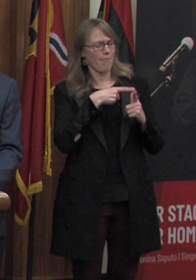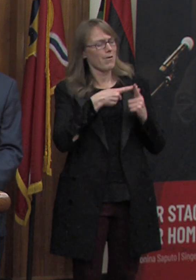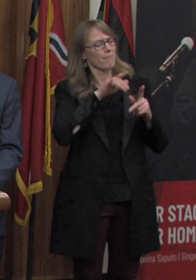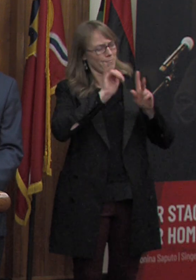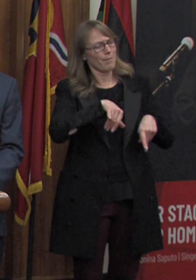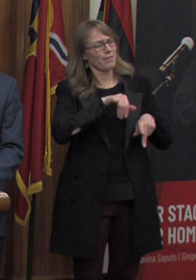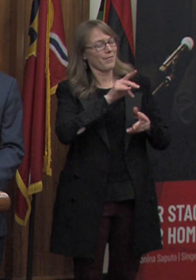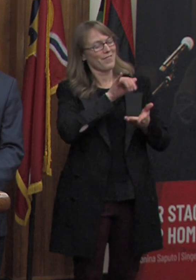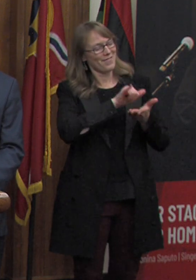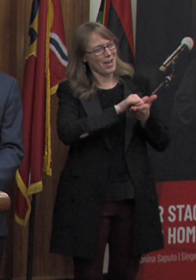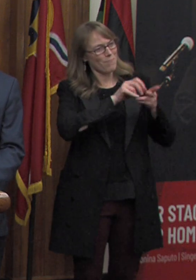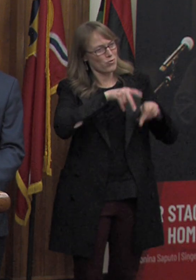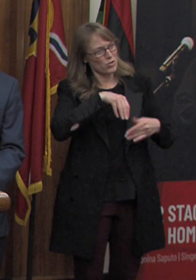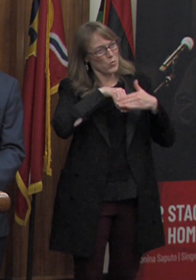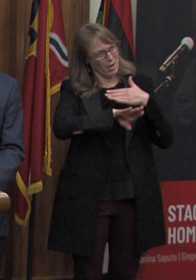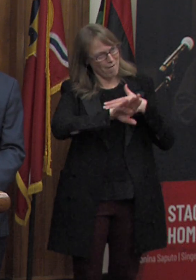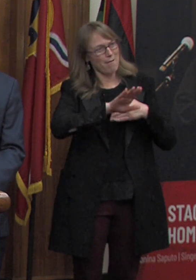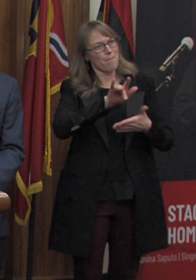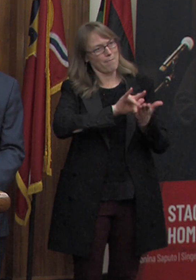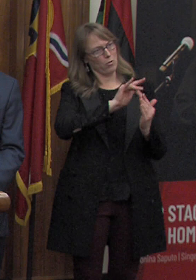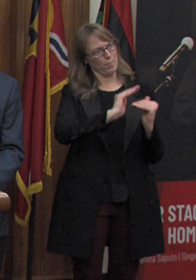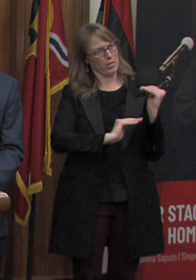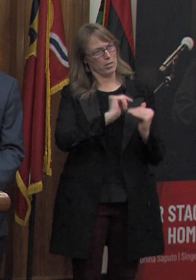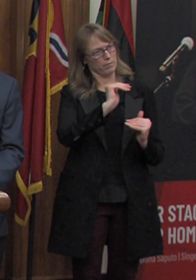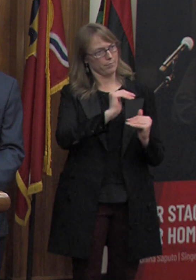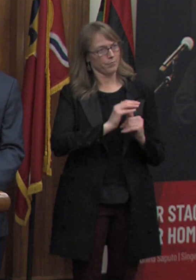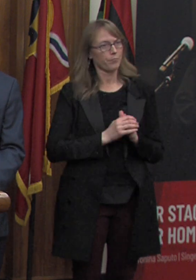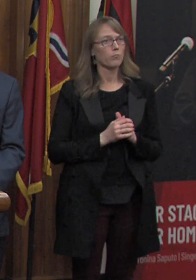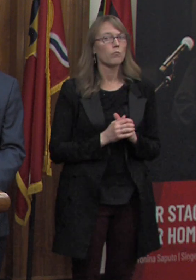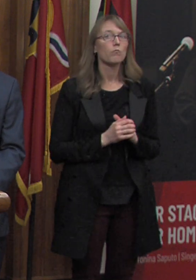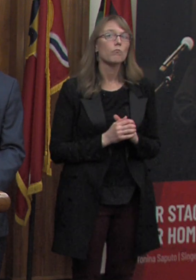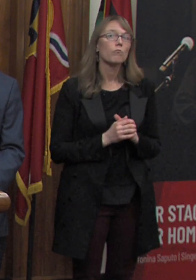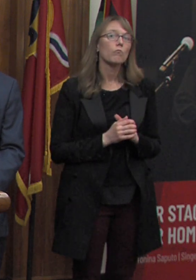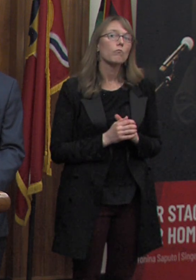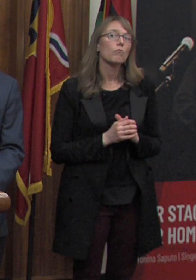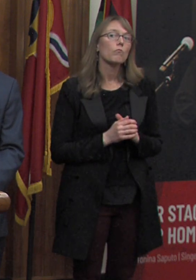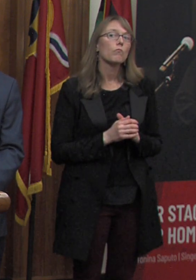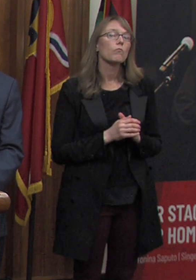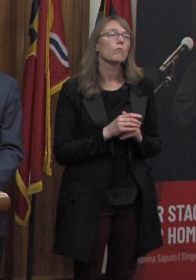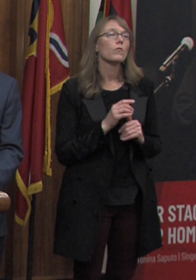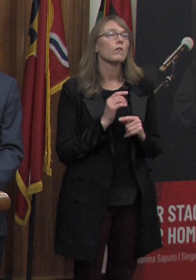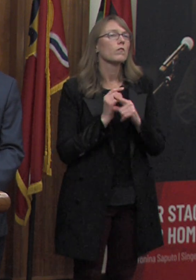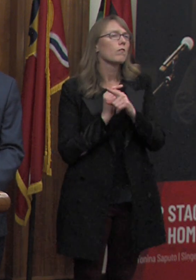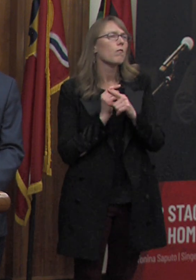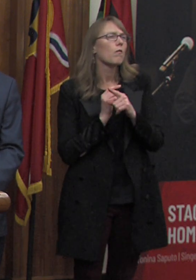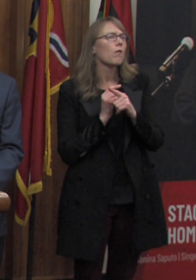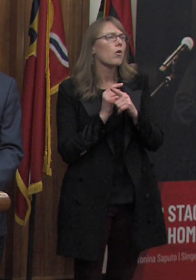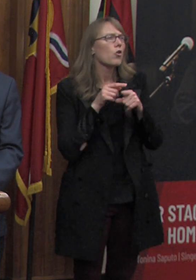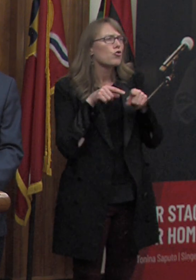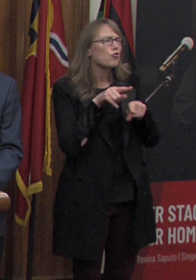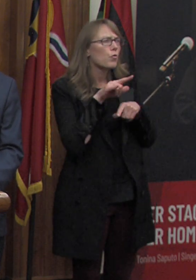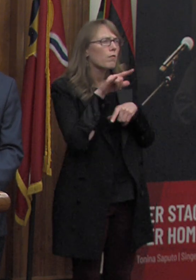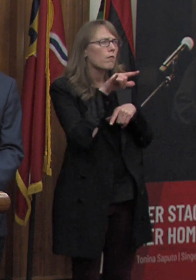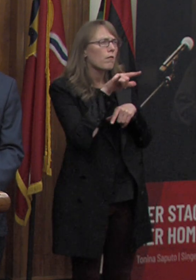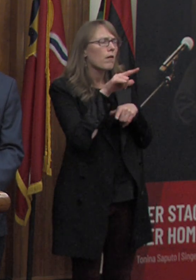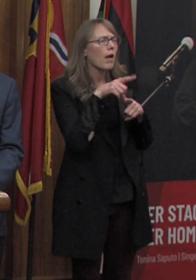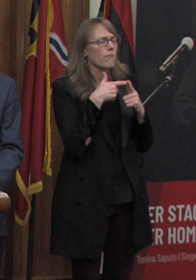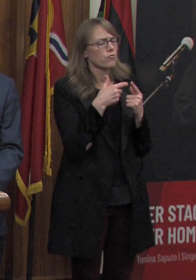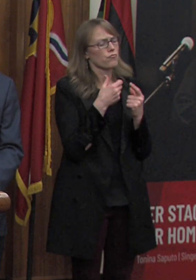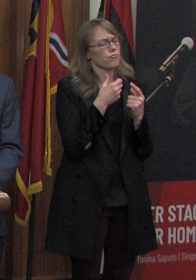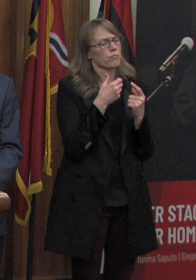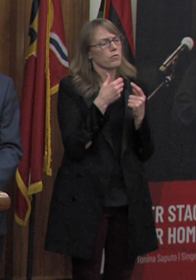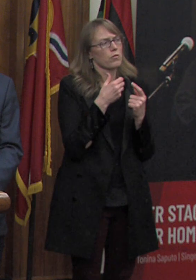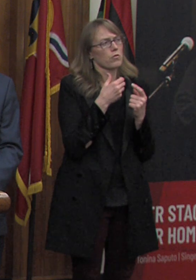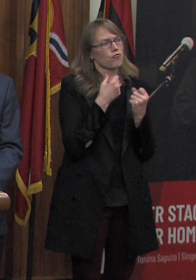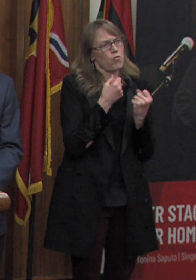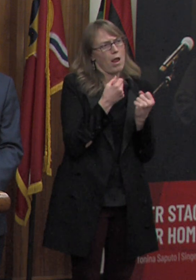they flew in and got in the car, they were sick then? They were not feeling well in the car. What country